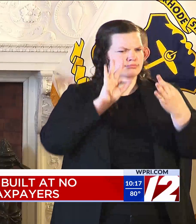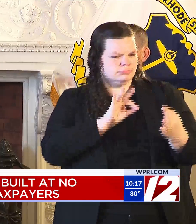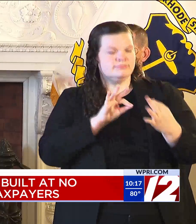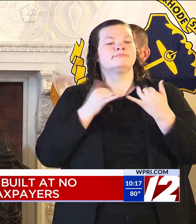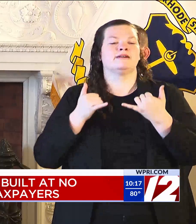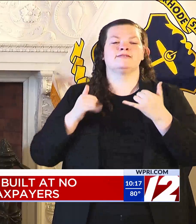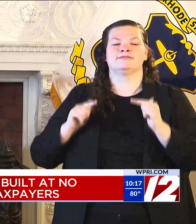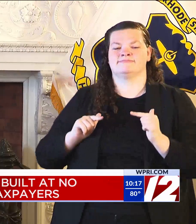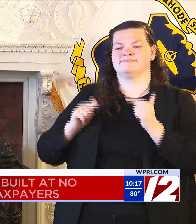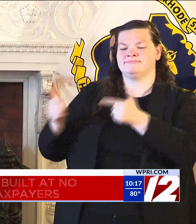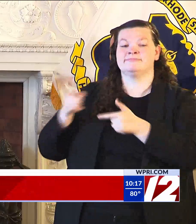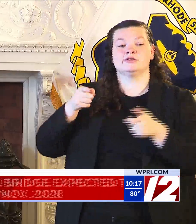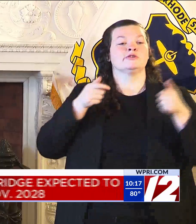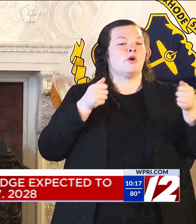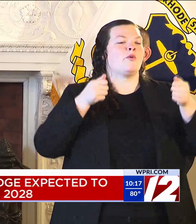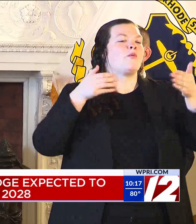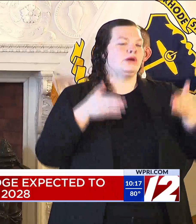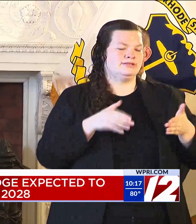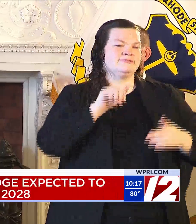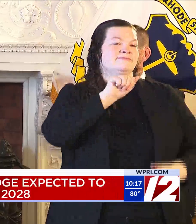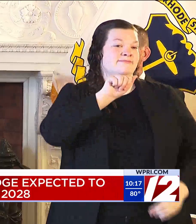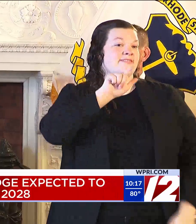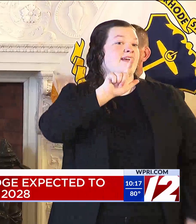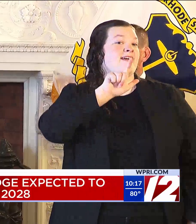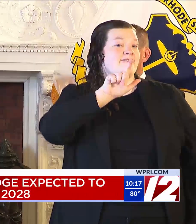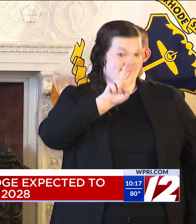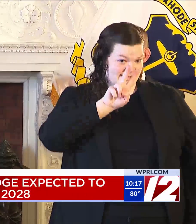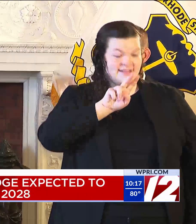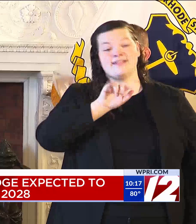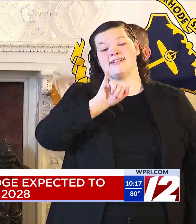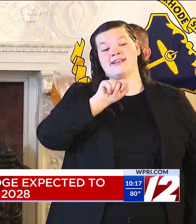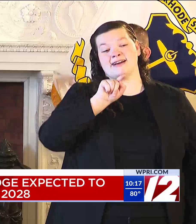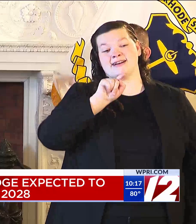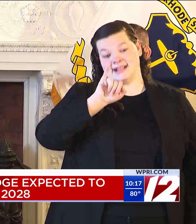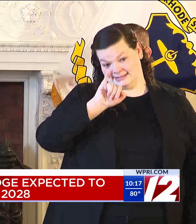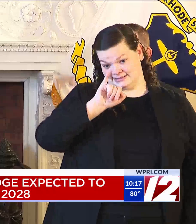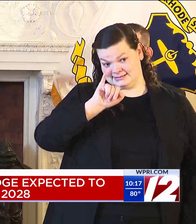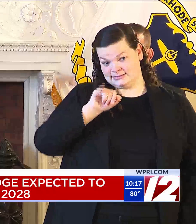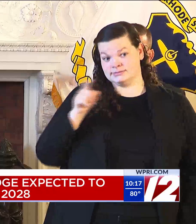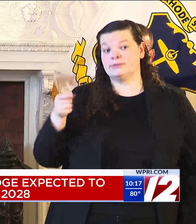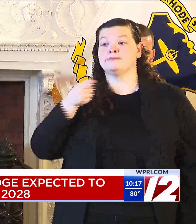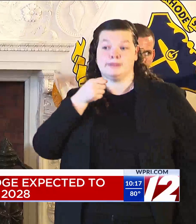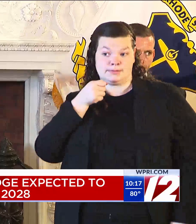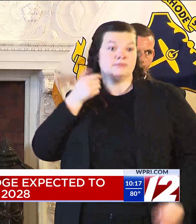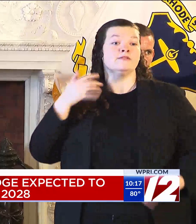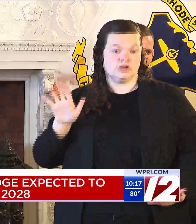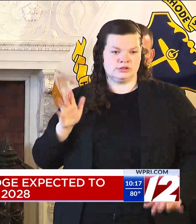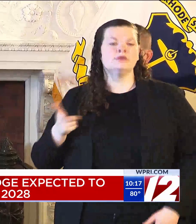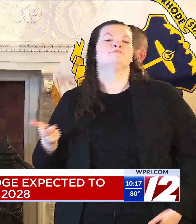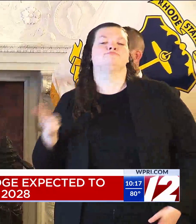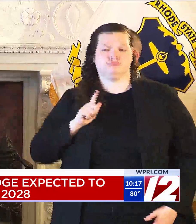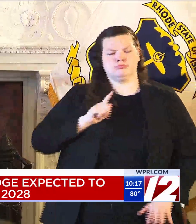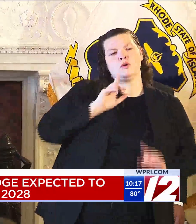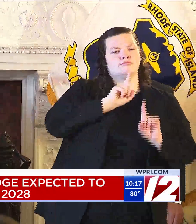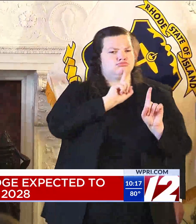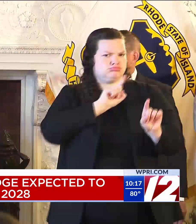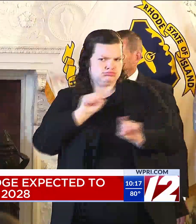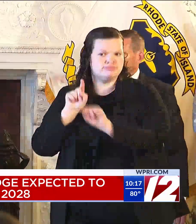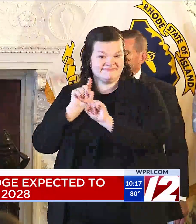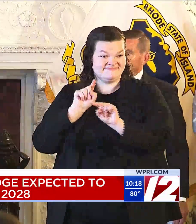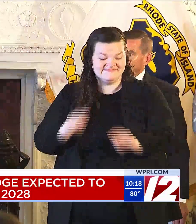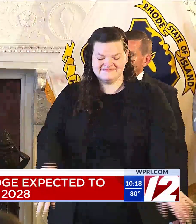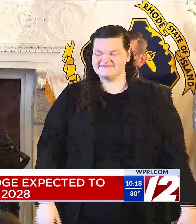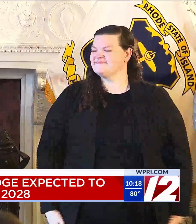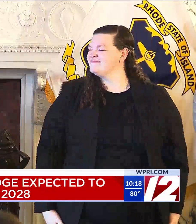and then I'll come back for questions after you hear from the Director and Chuck from Walsh. Director?